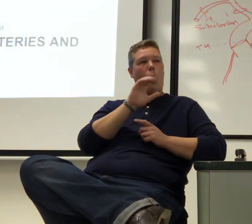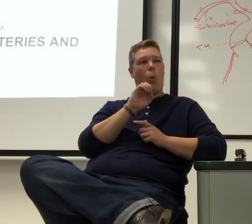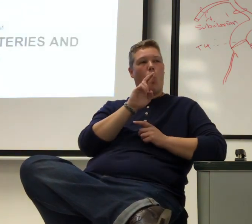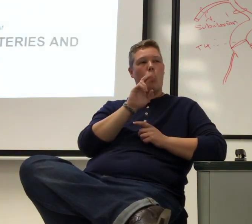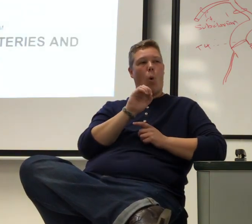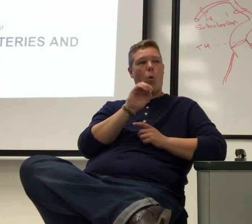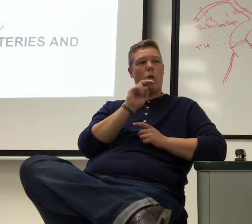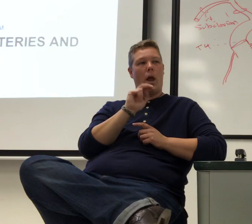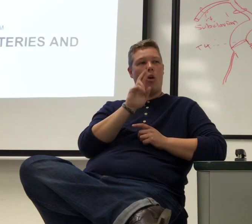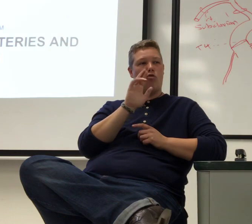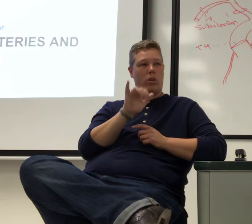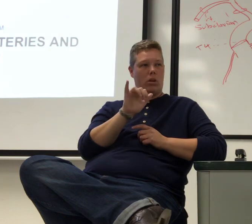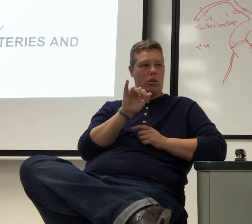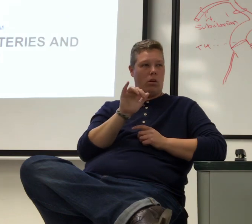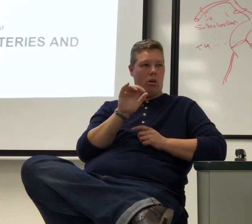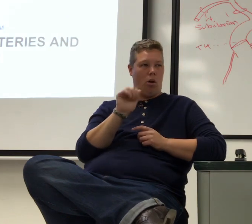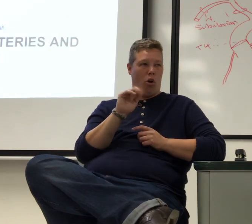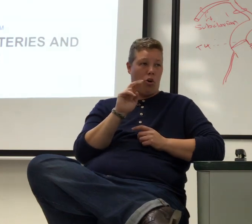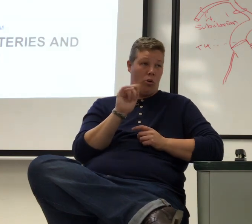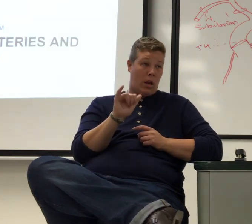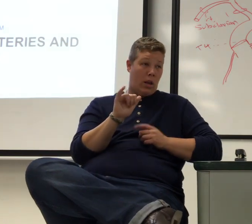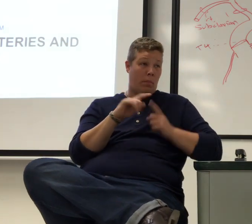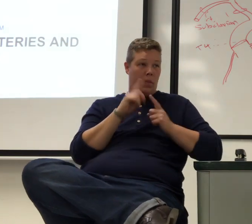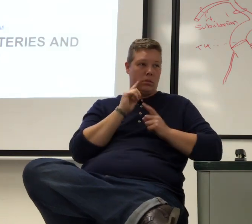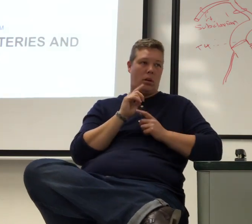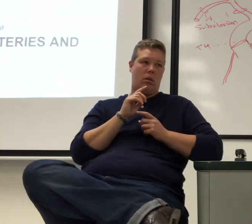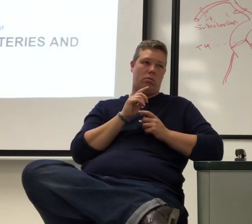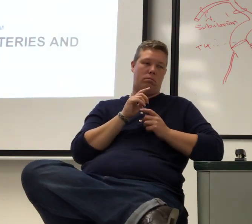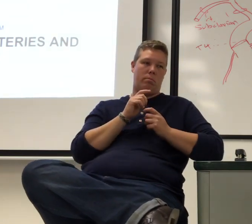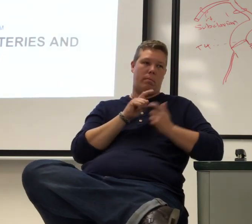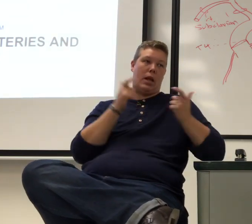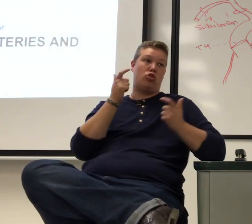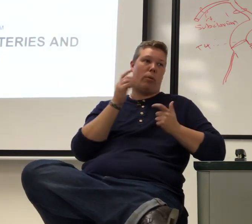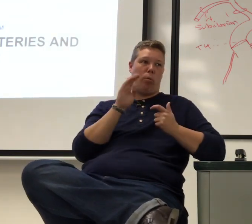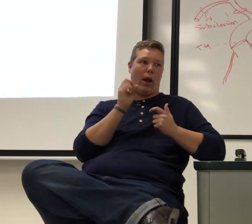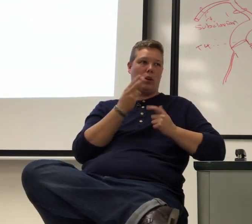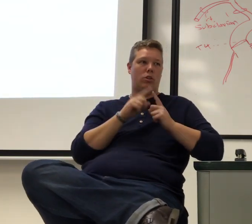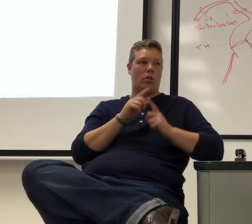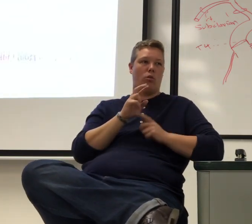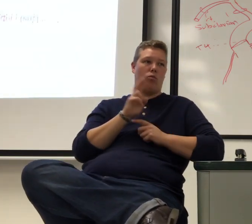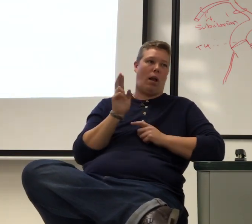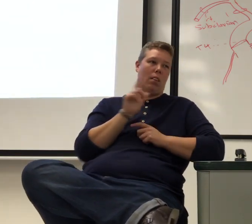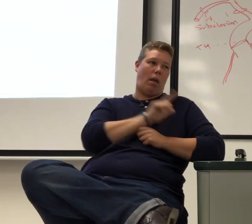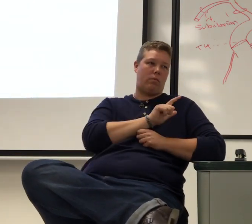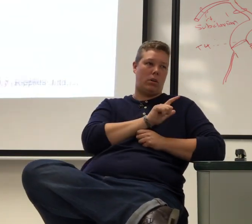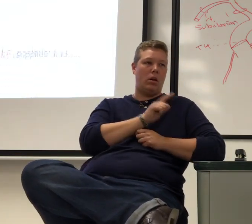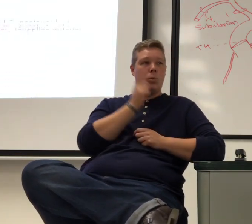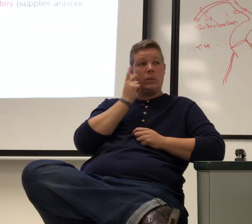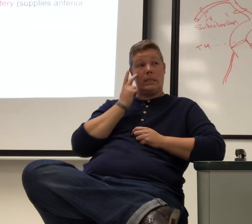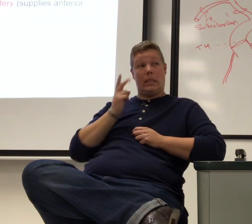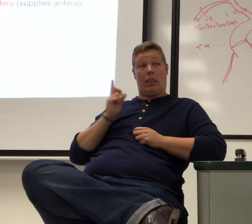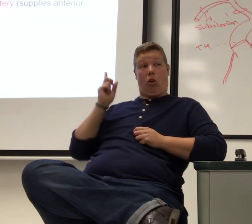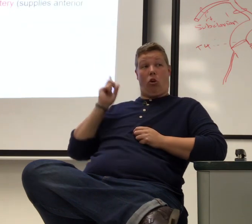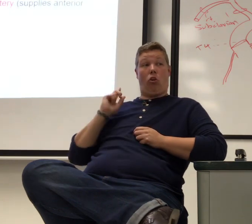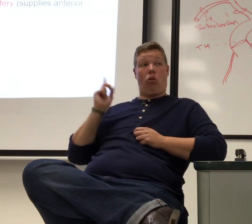arteries, because there's major branches of right and left coronary arteries that I want you to know. They're outlined here,